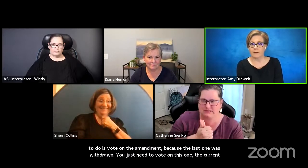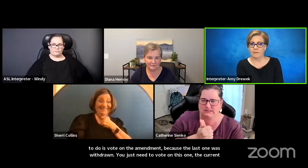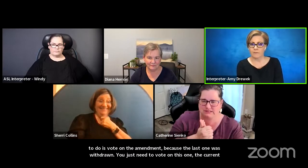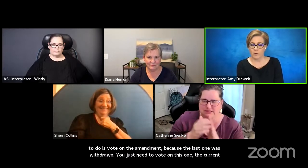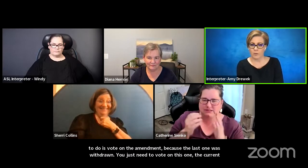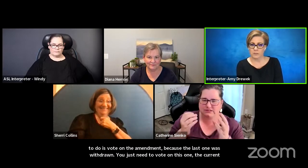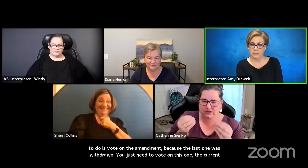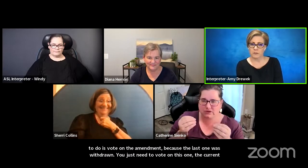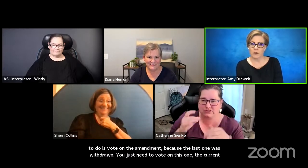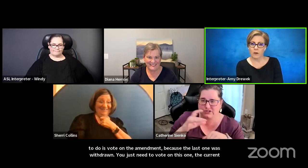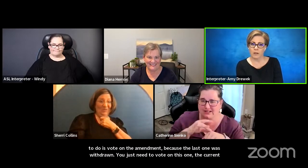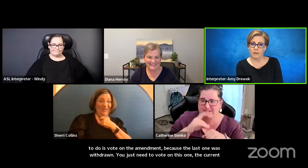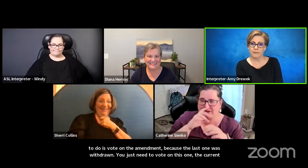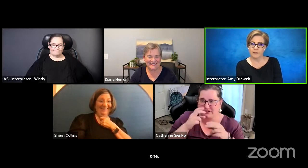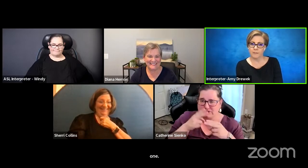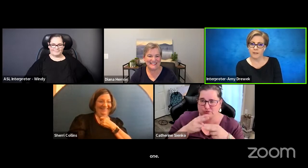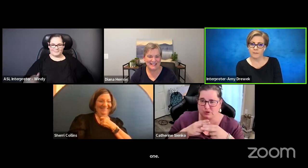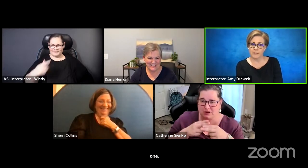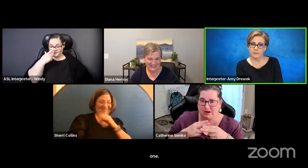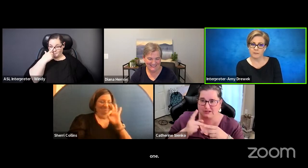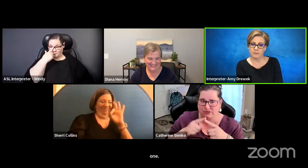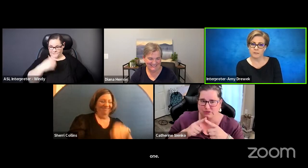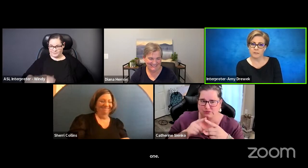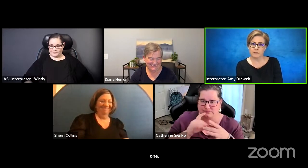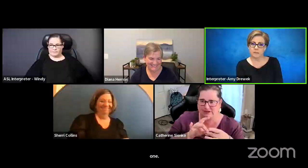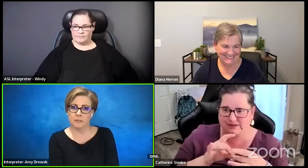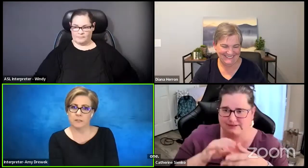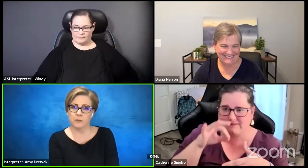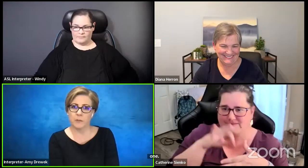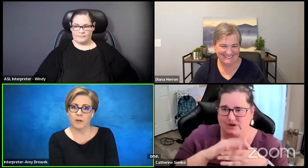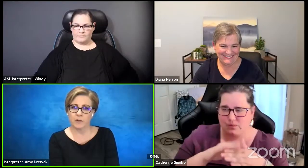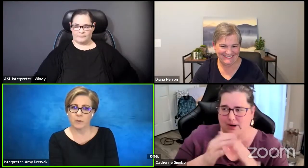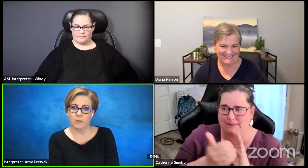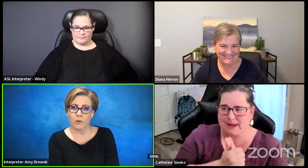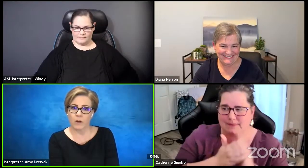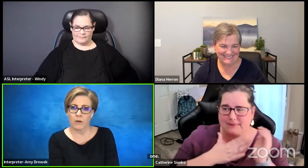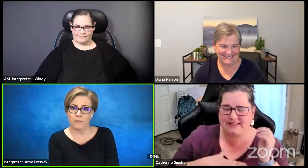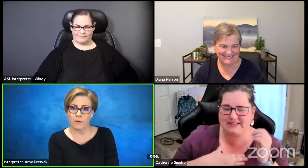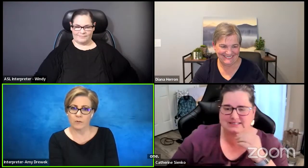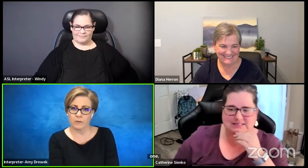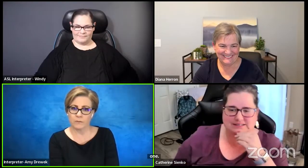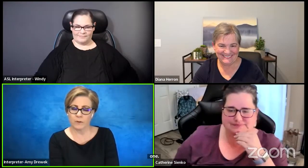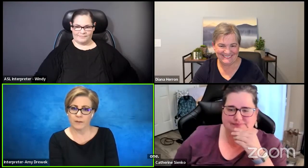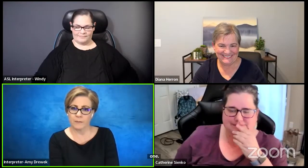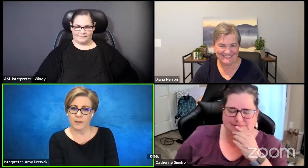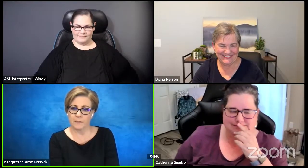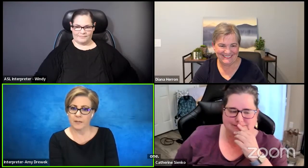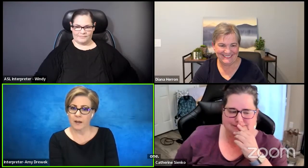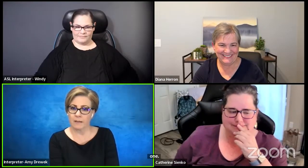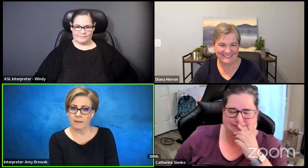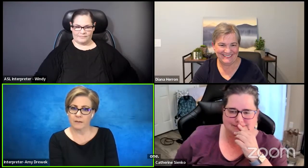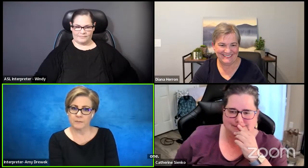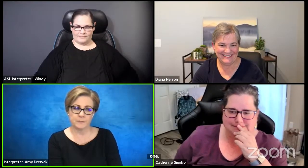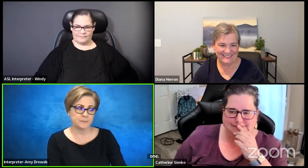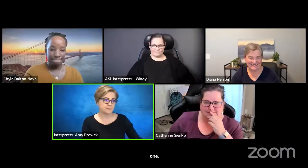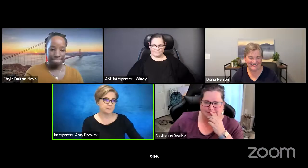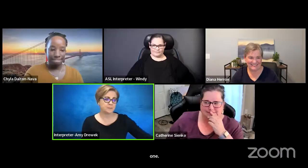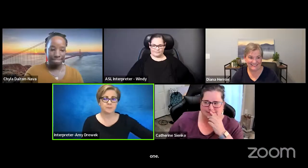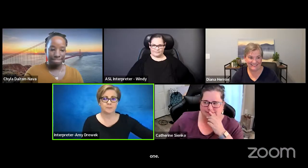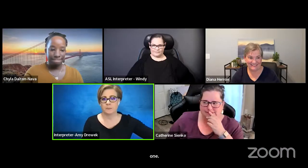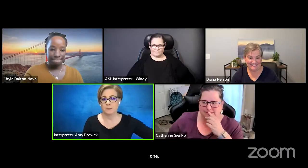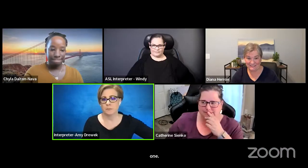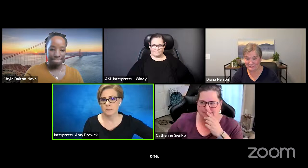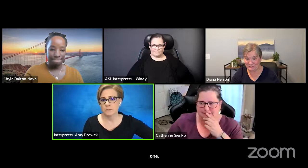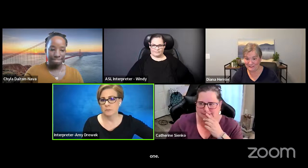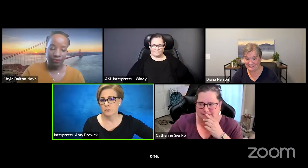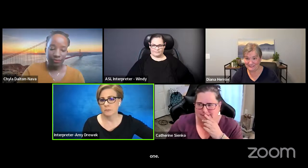So let's go ahead and vote on the amendment. Do we want to do a roll call vote for the amendment, Kyla?